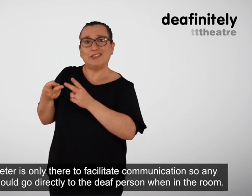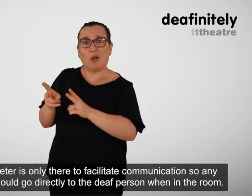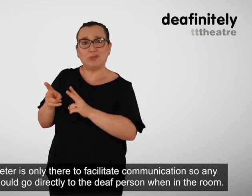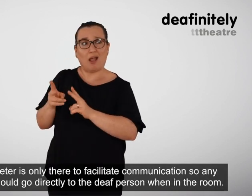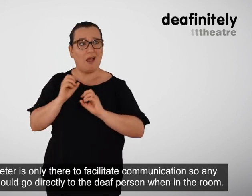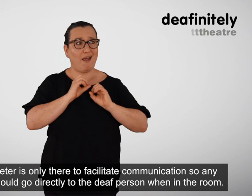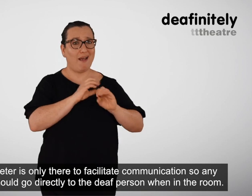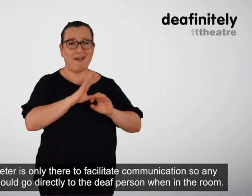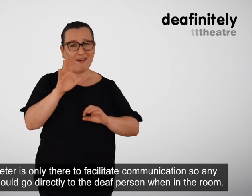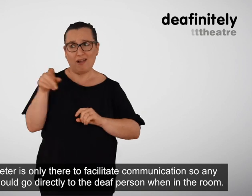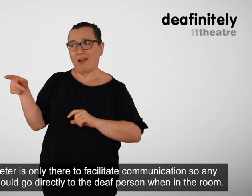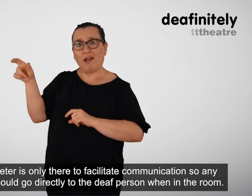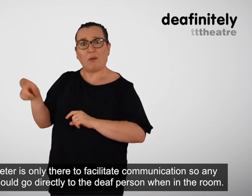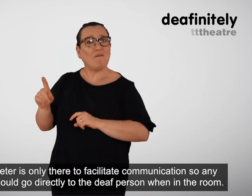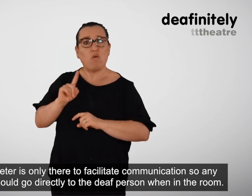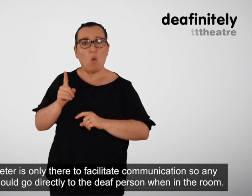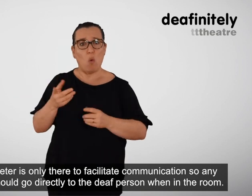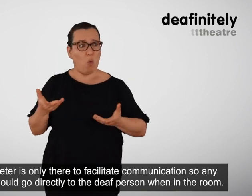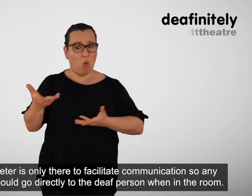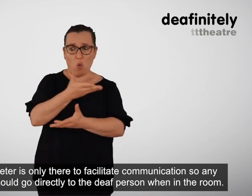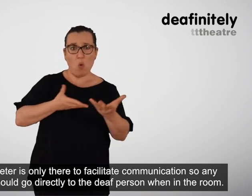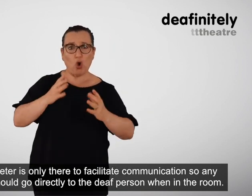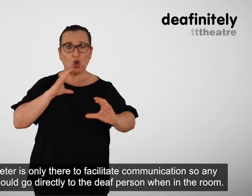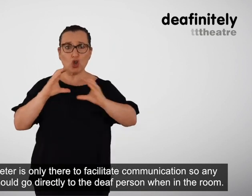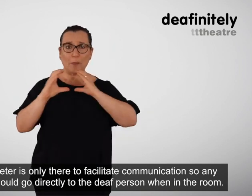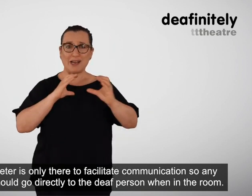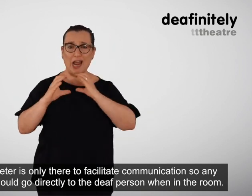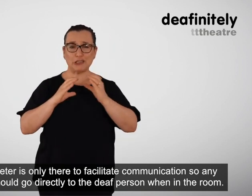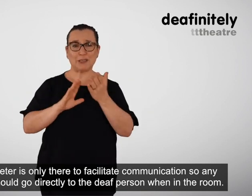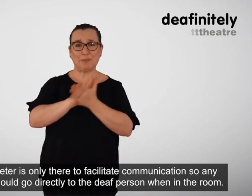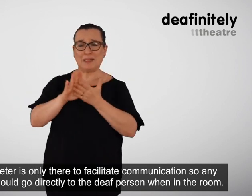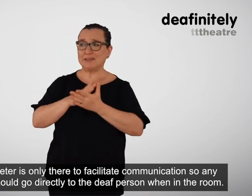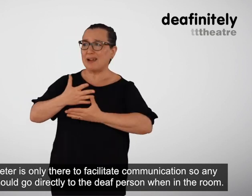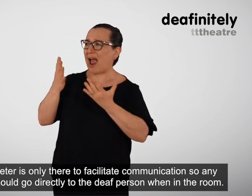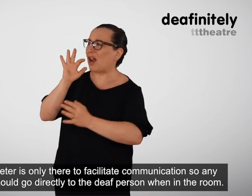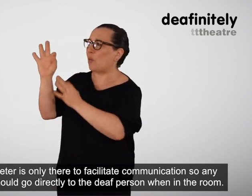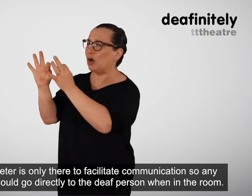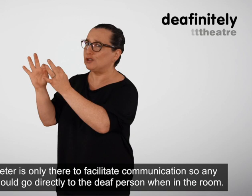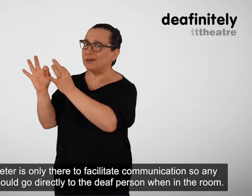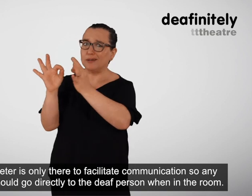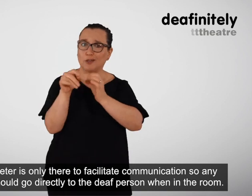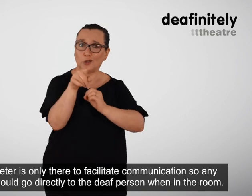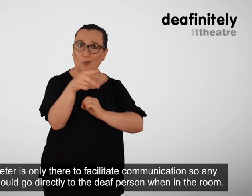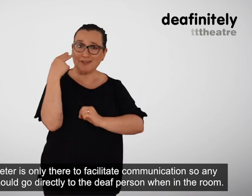is only there to facilitate communication, so any questions should go directly to the deaf person when in the